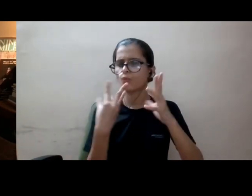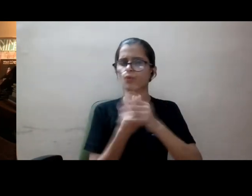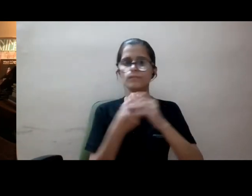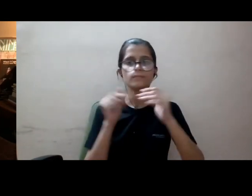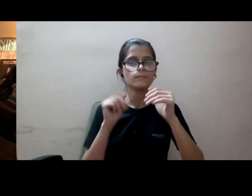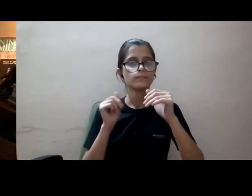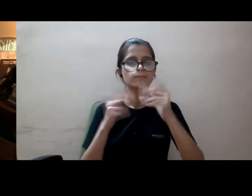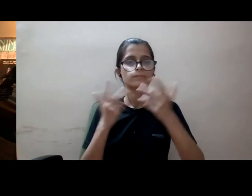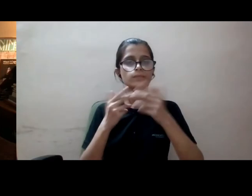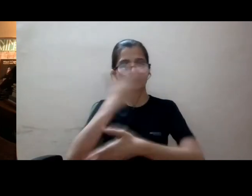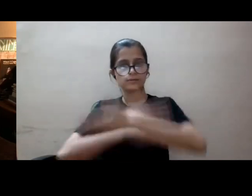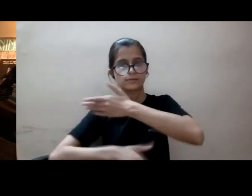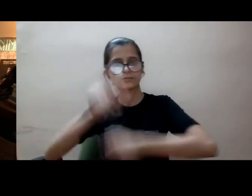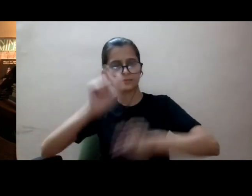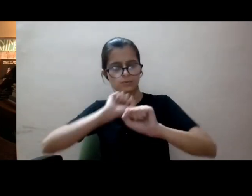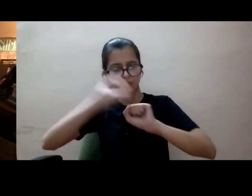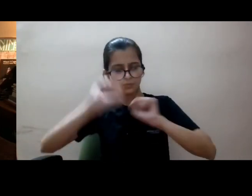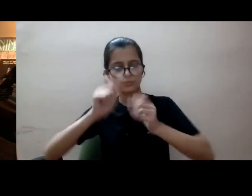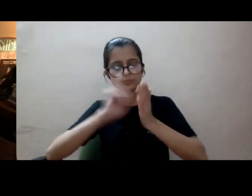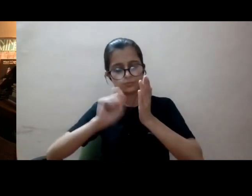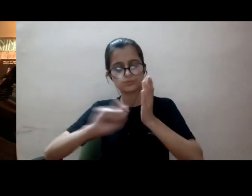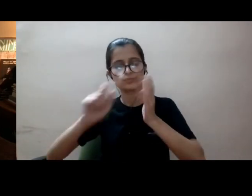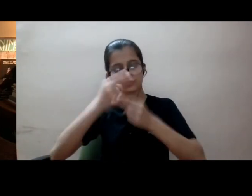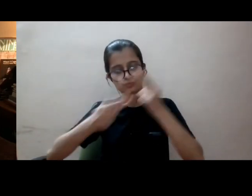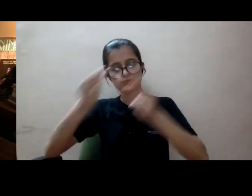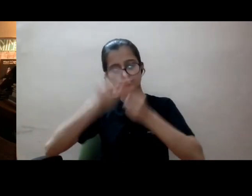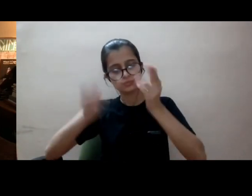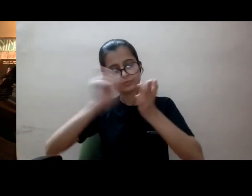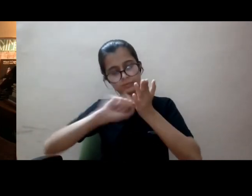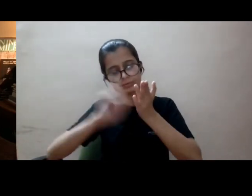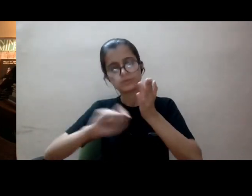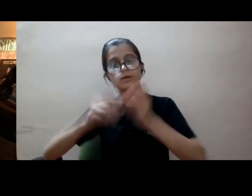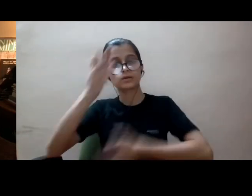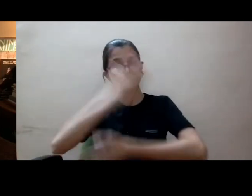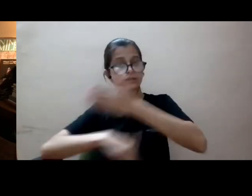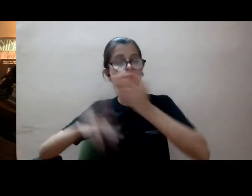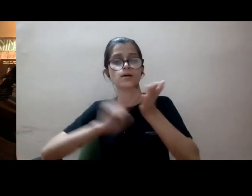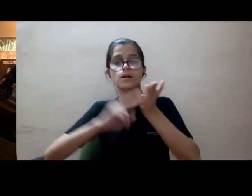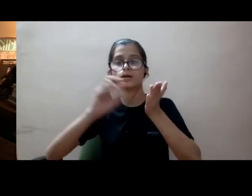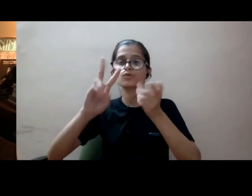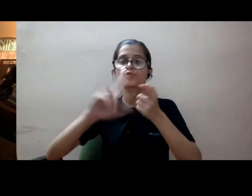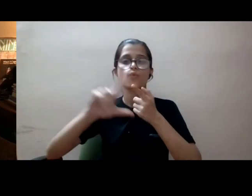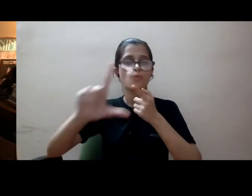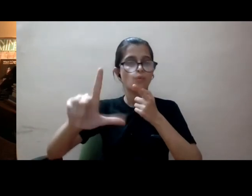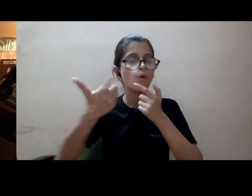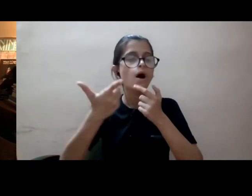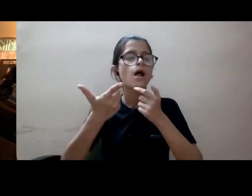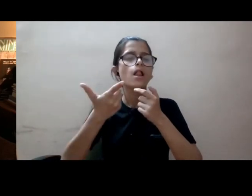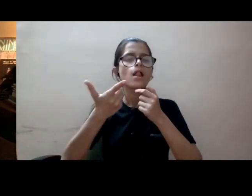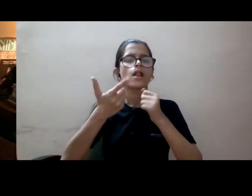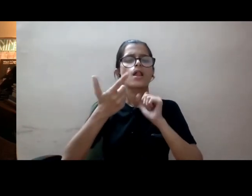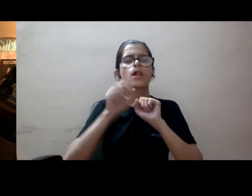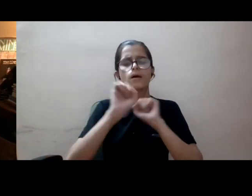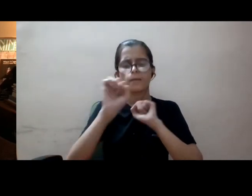people, to be writing our stories now. And we need to write the disabled novels. And we need to write